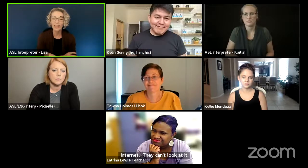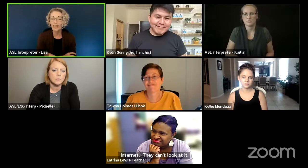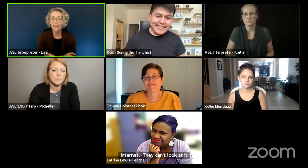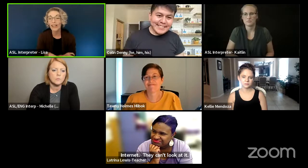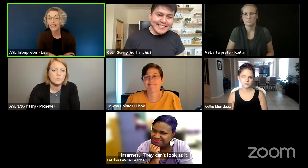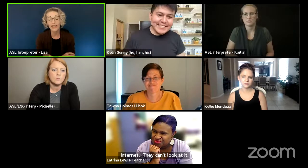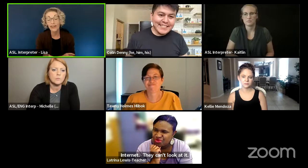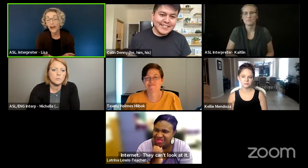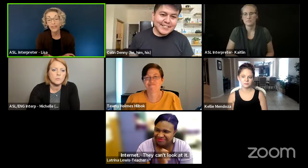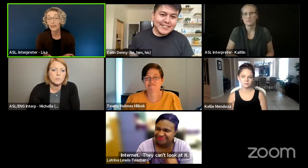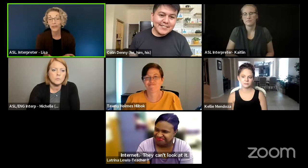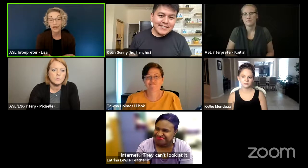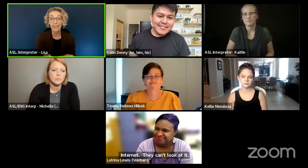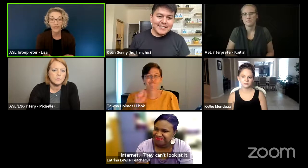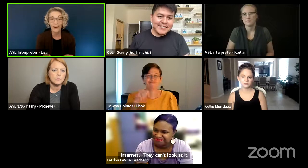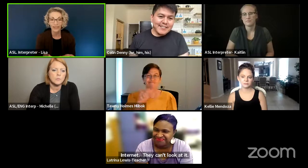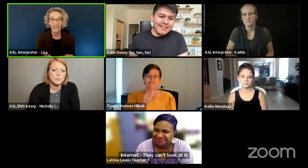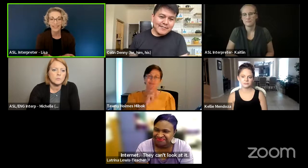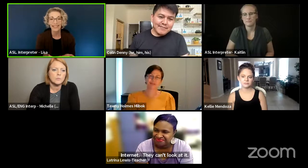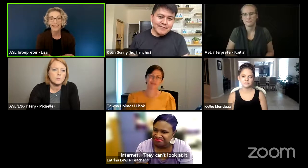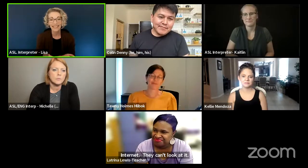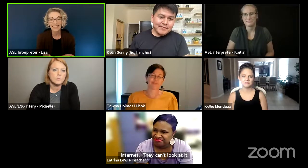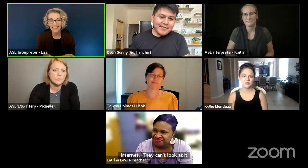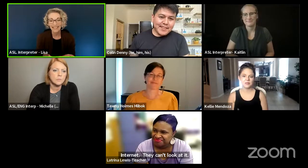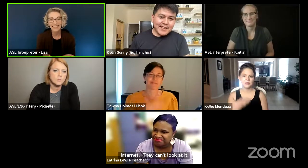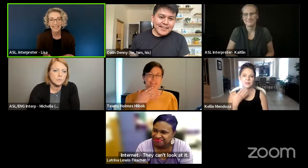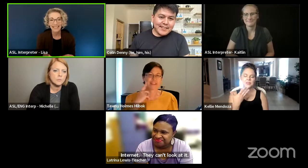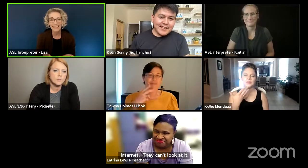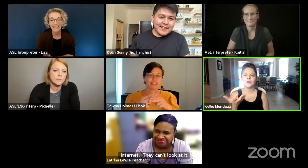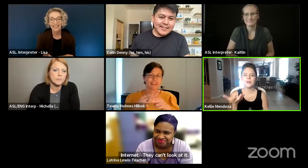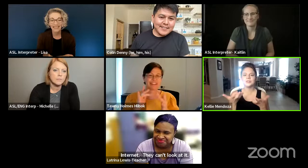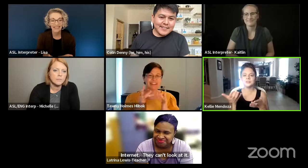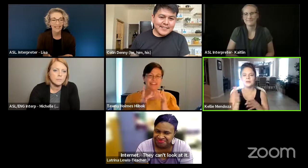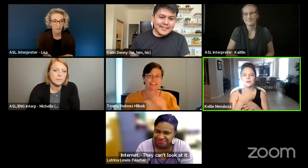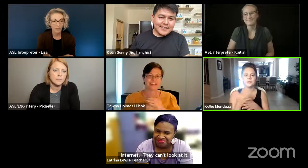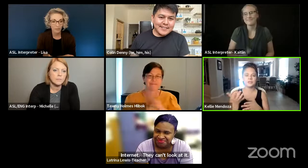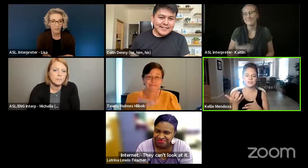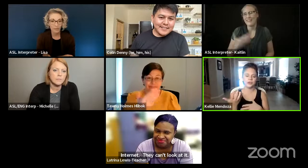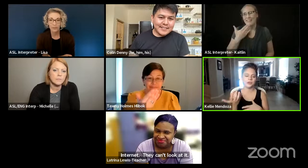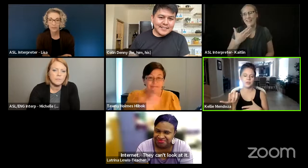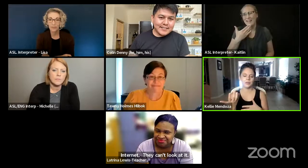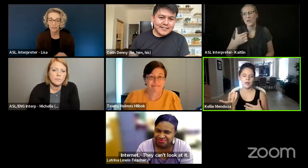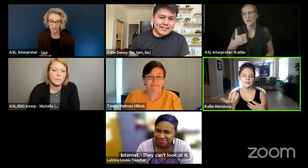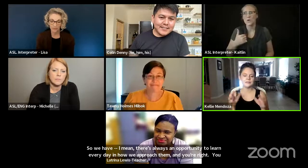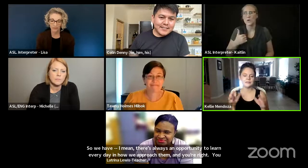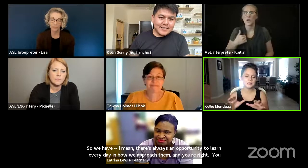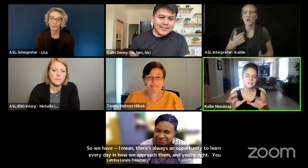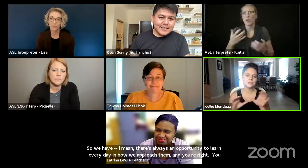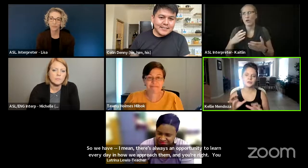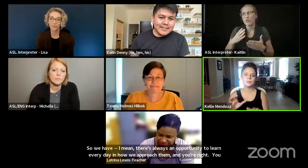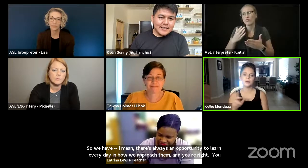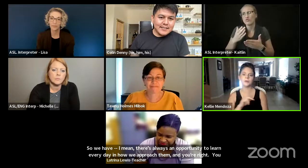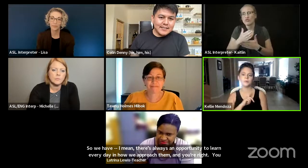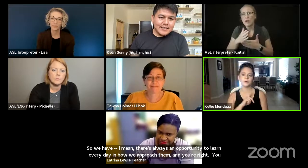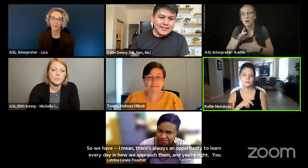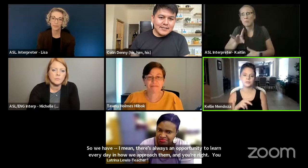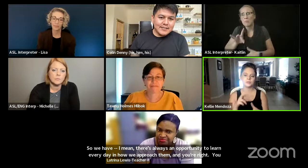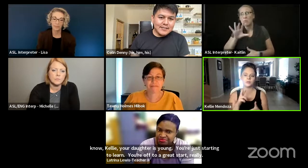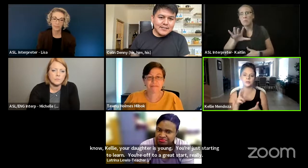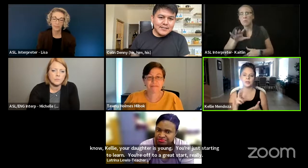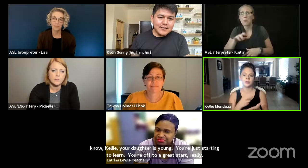just starting to learn. You're off to a great start, really. Thank you. I wanted to share, like, I did do my